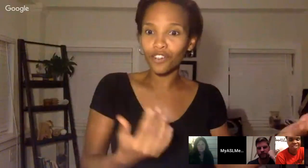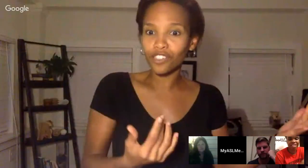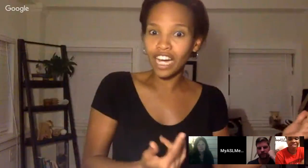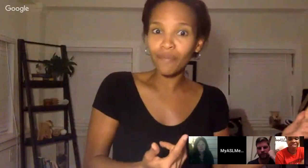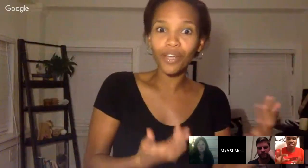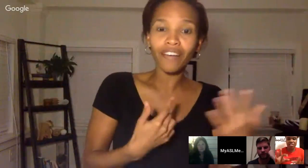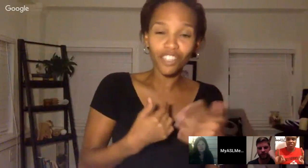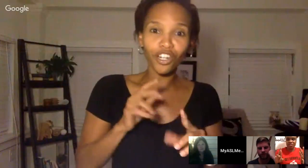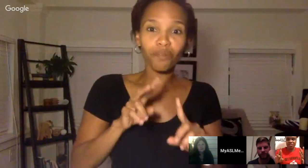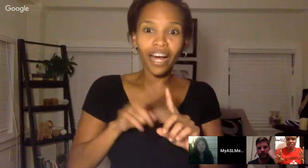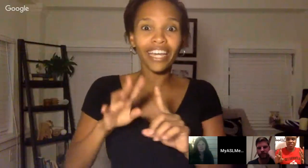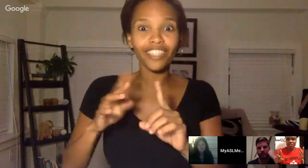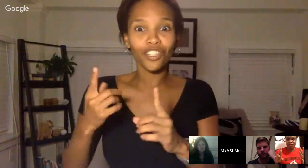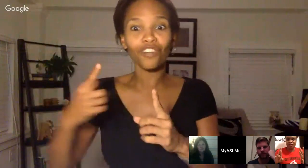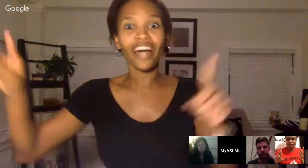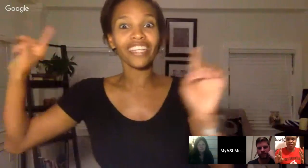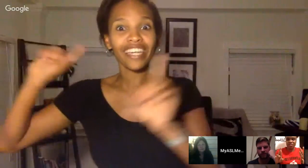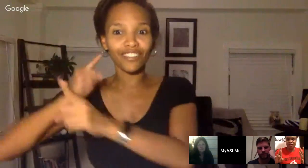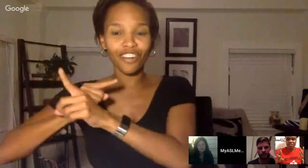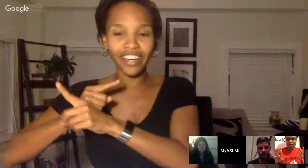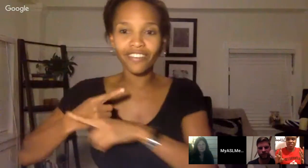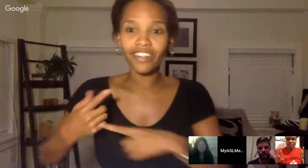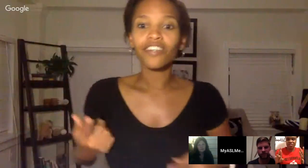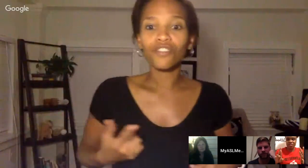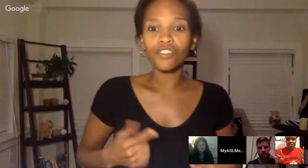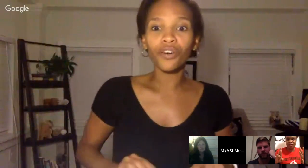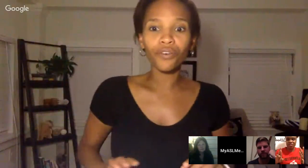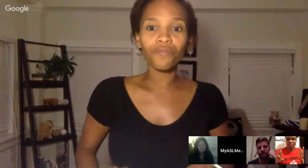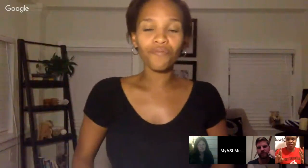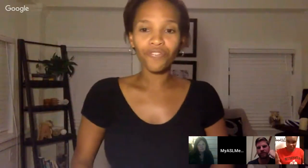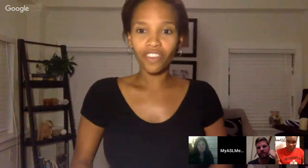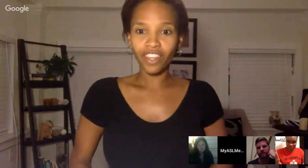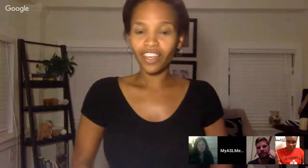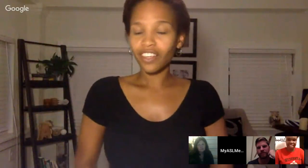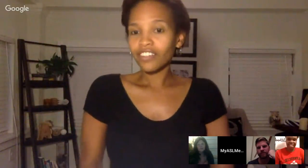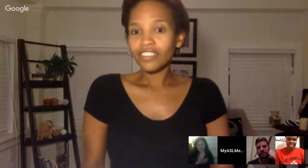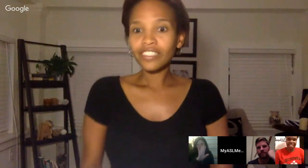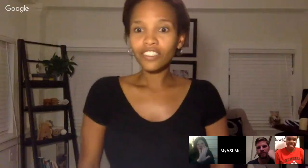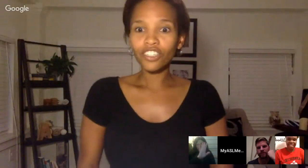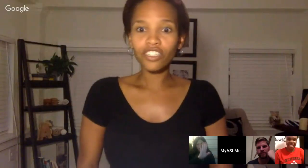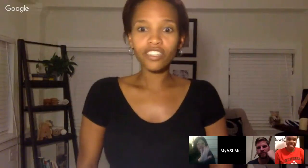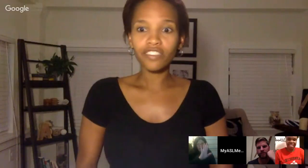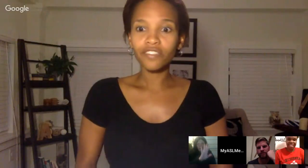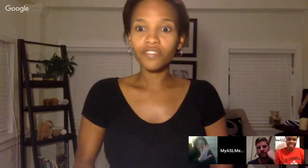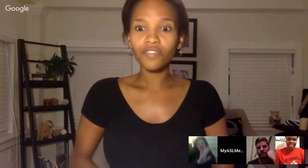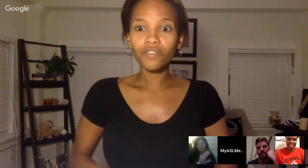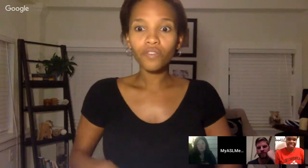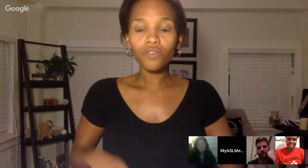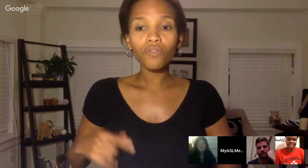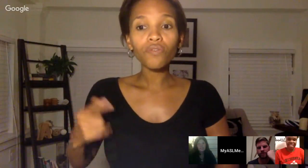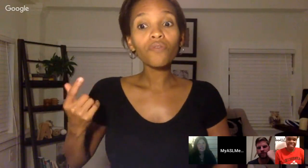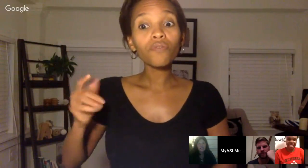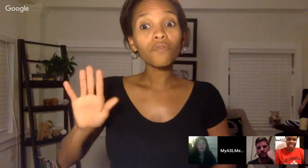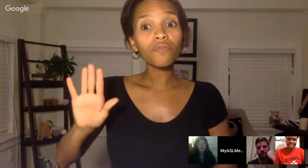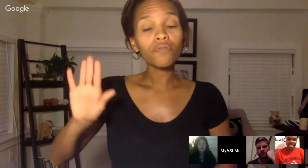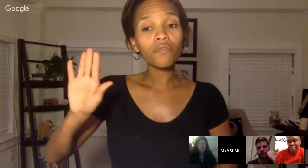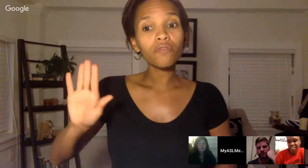apply it the first time, but you have to start applying it until it finally gets right. So, good.